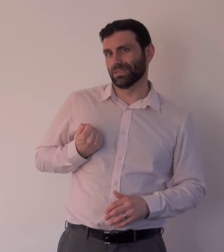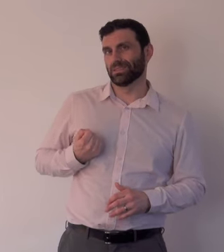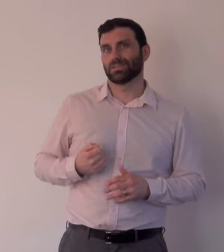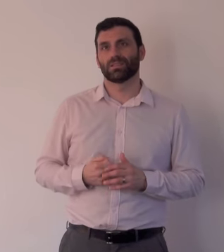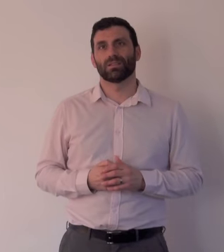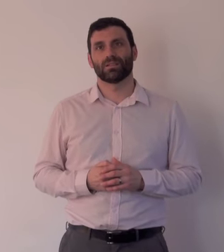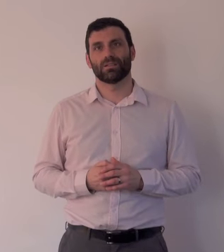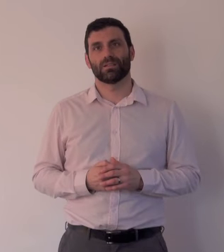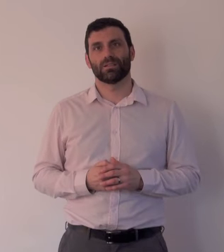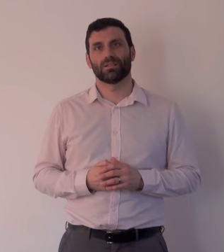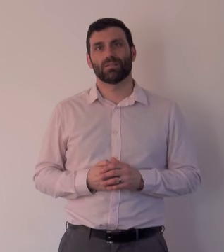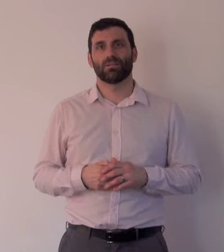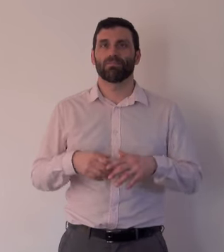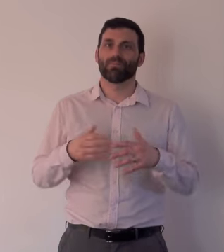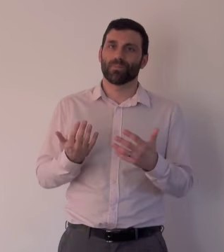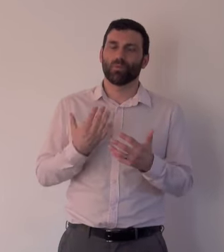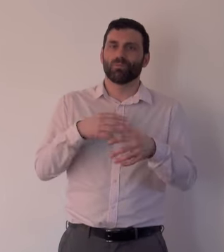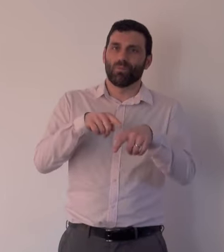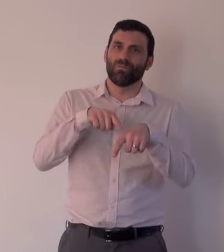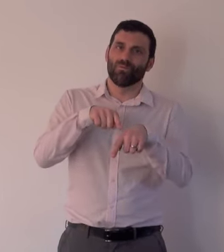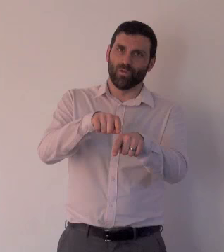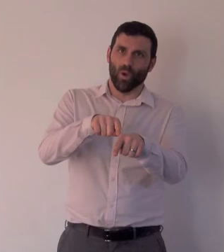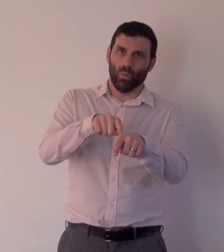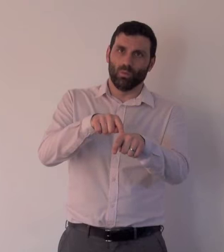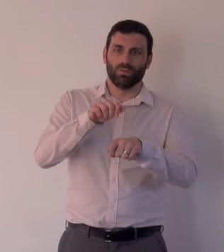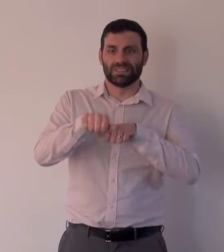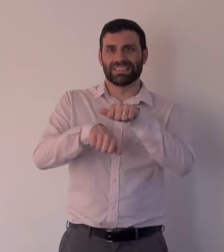The salary follows the scheme guidelines.